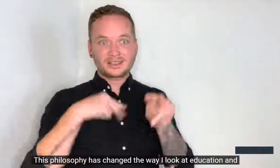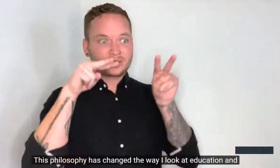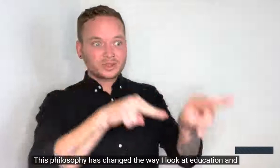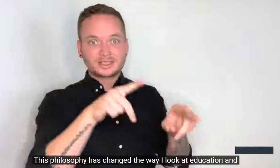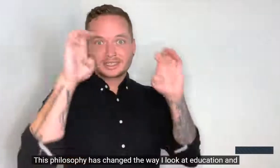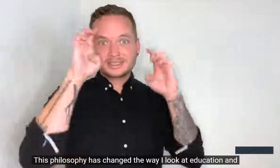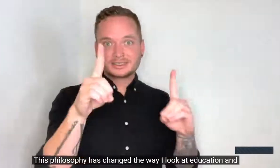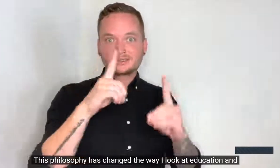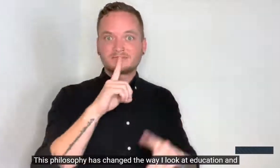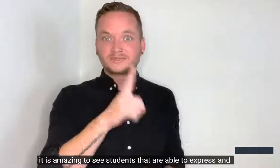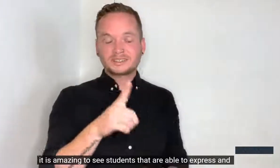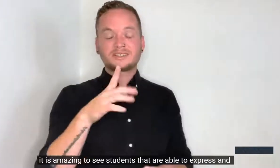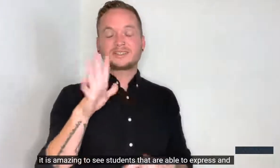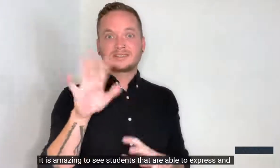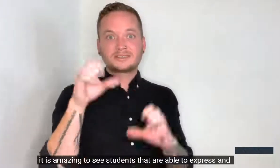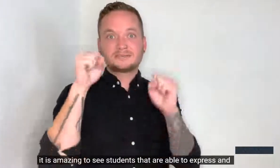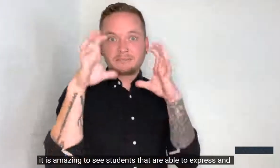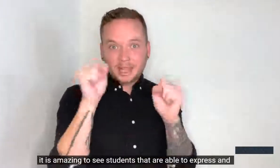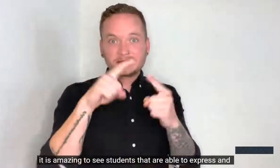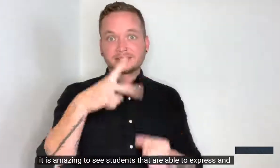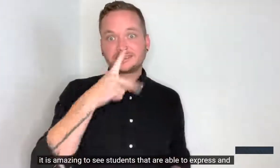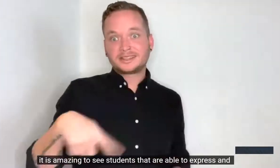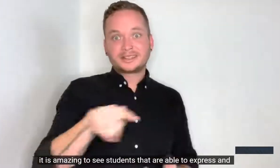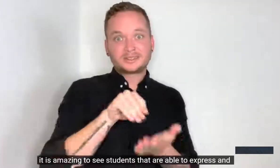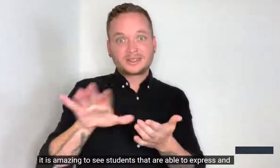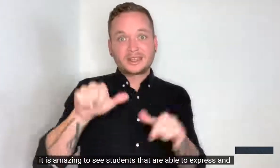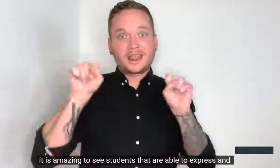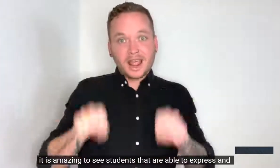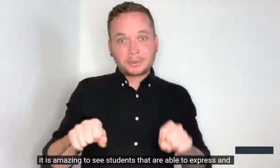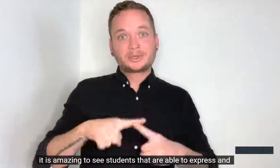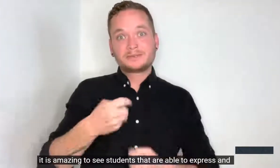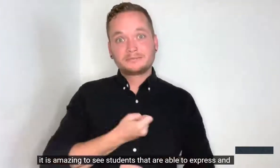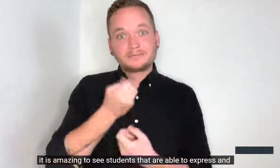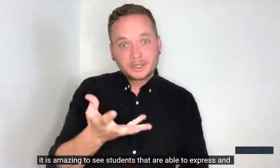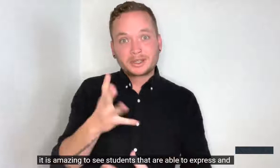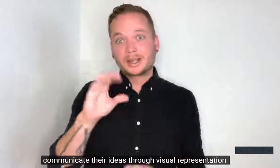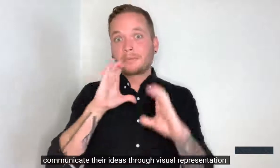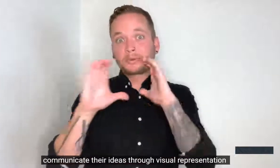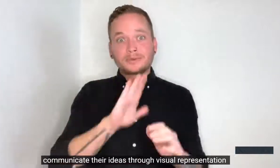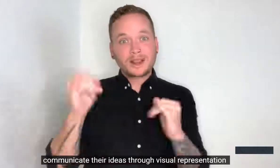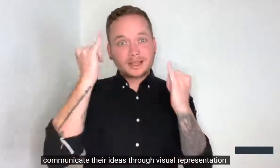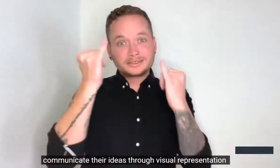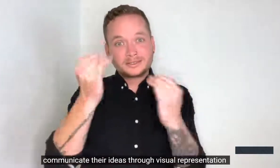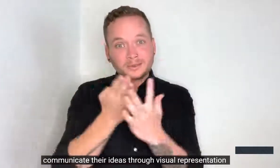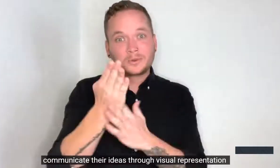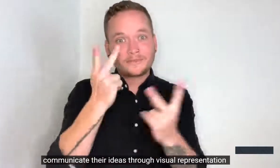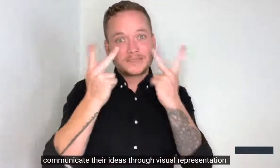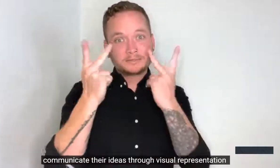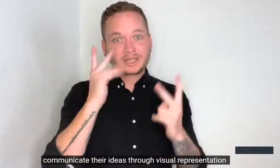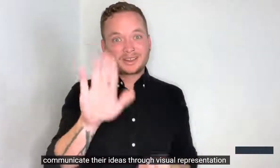This philosophy has changed the way I look at education. It's amazing to see students' ability to express and communicate their ideas